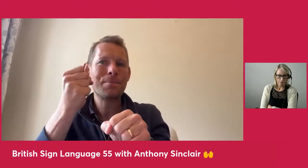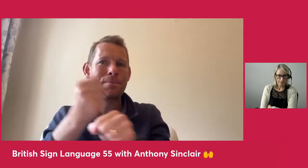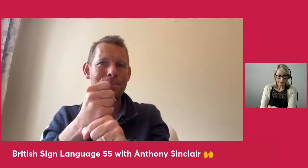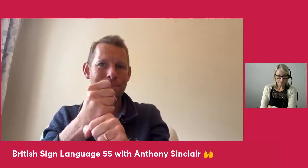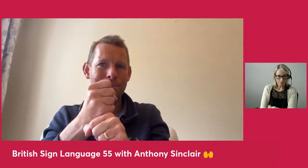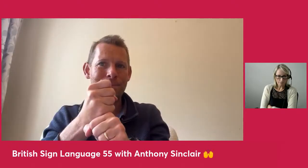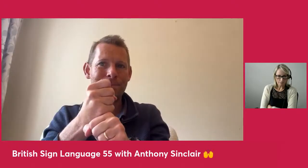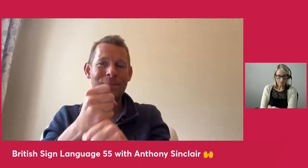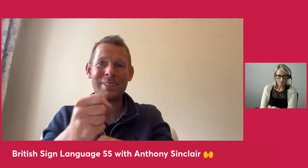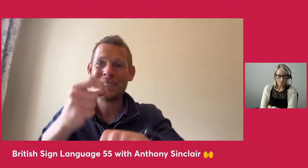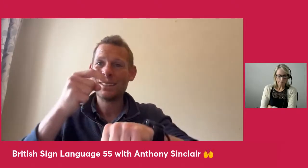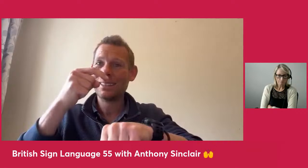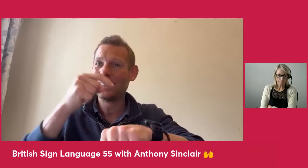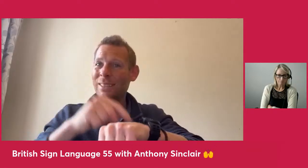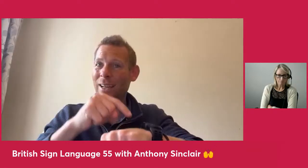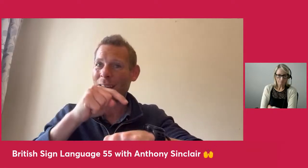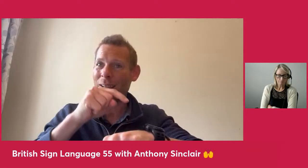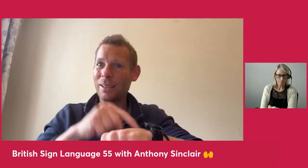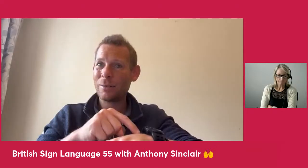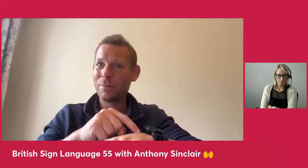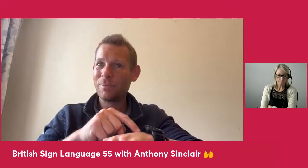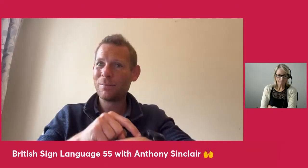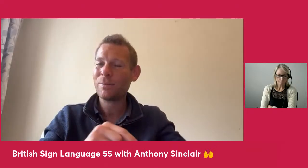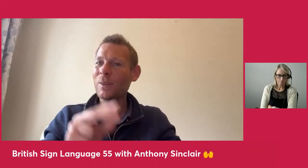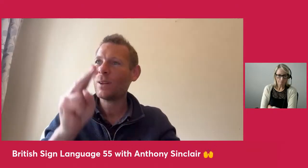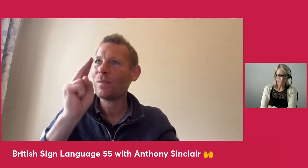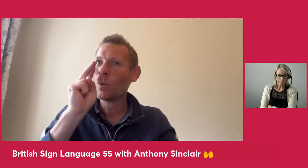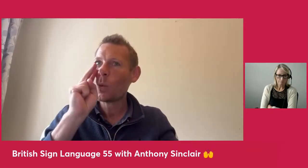time for games,